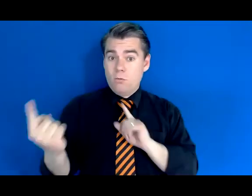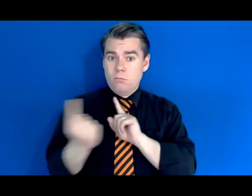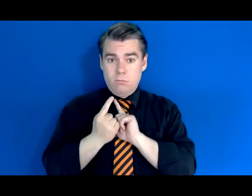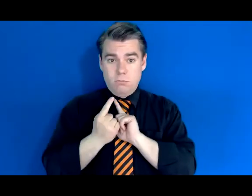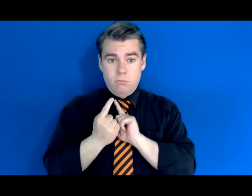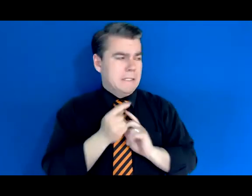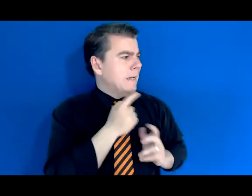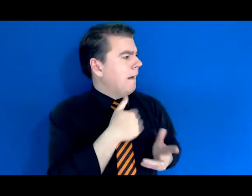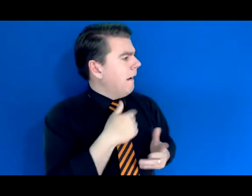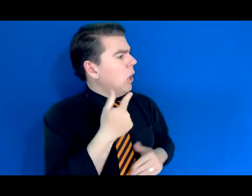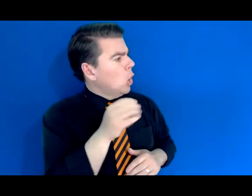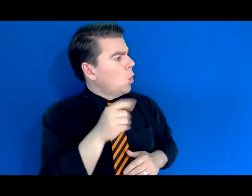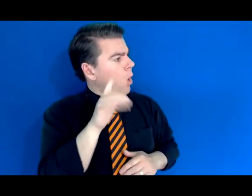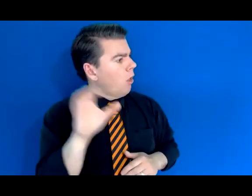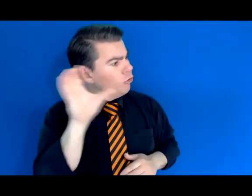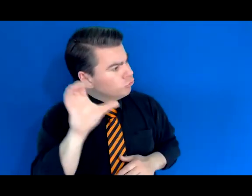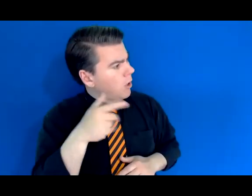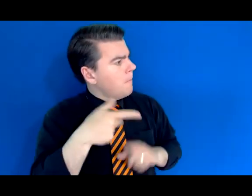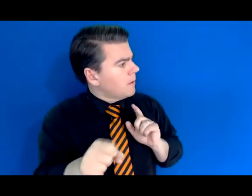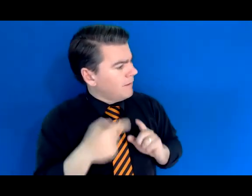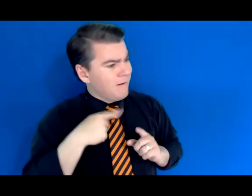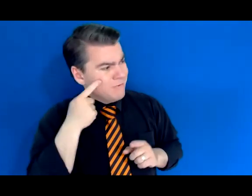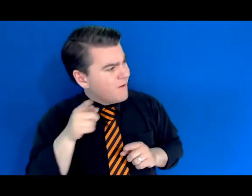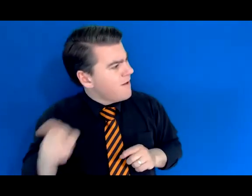Googled Plexus and saw that it has